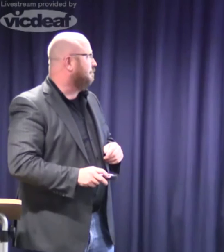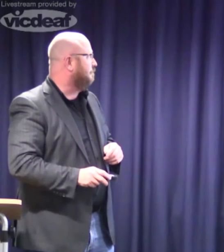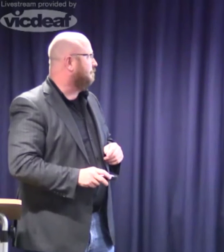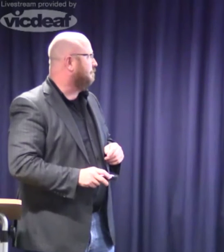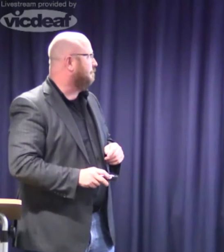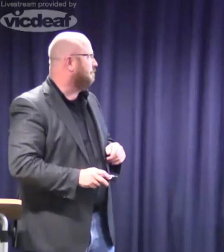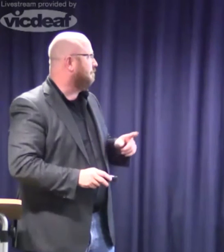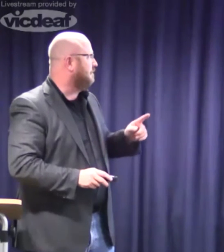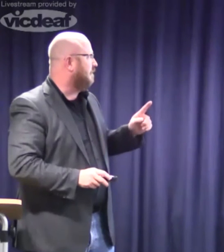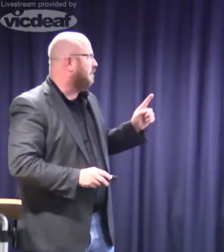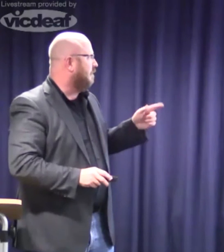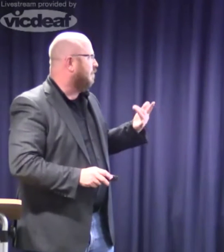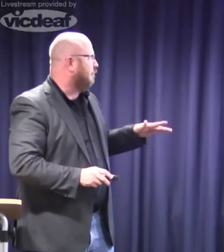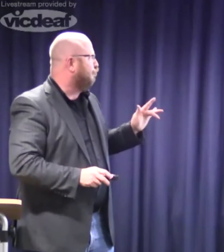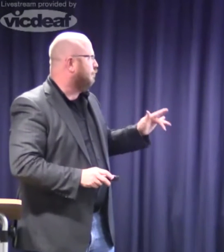right